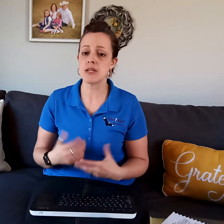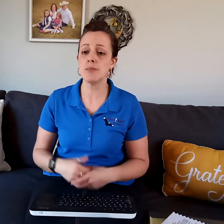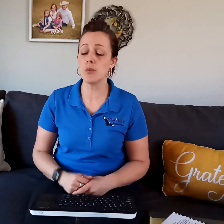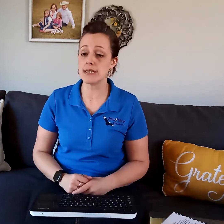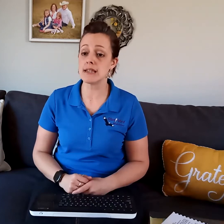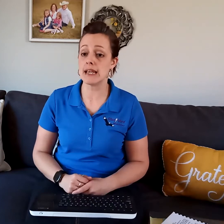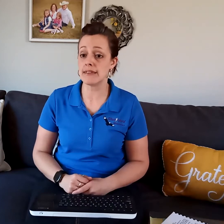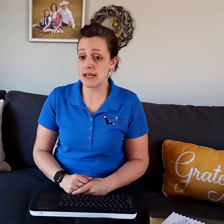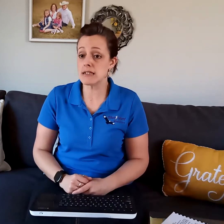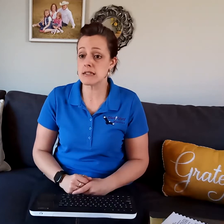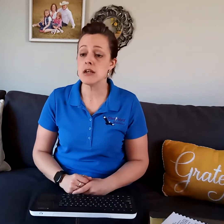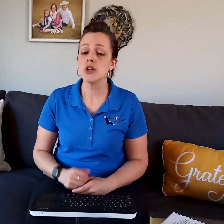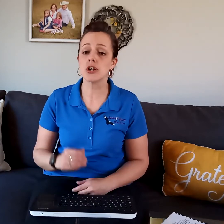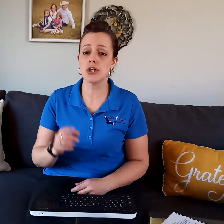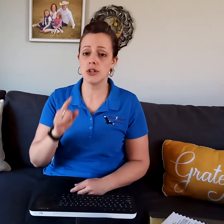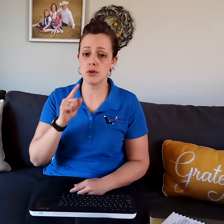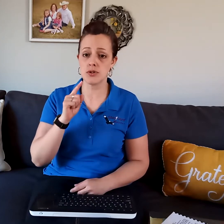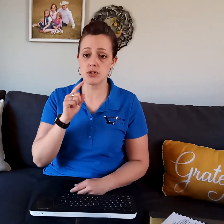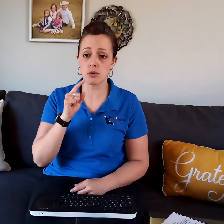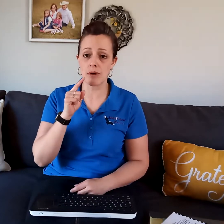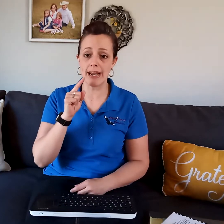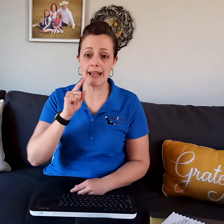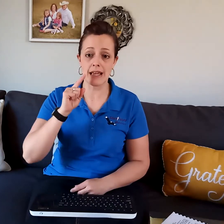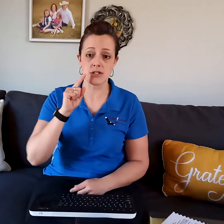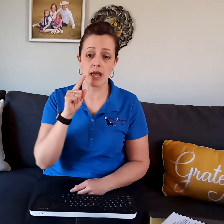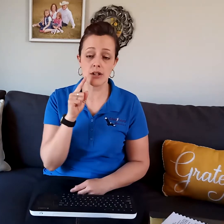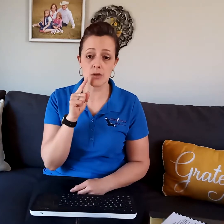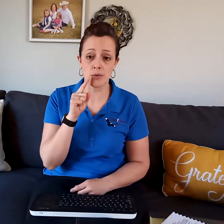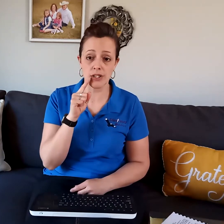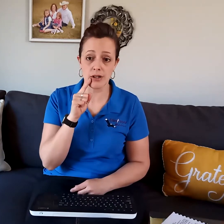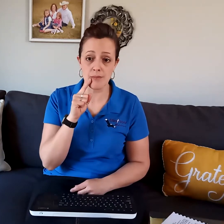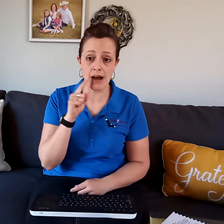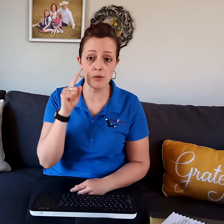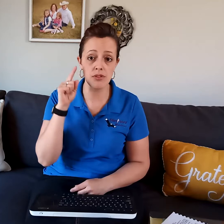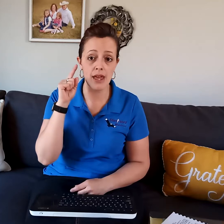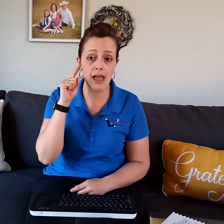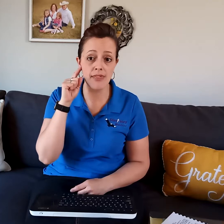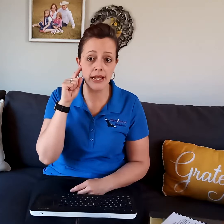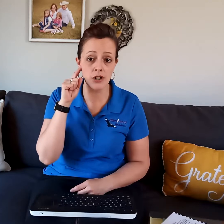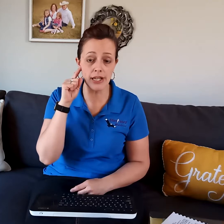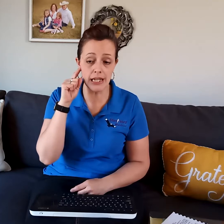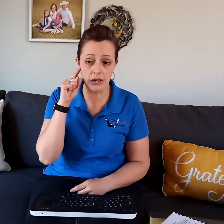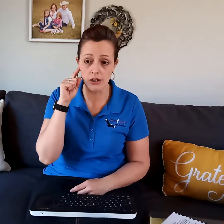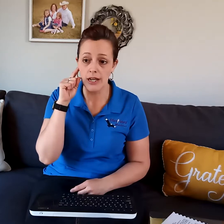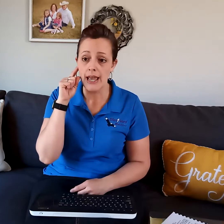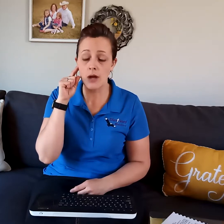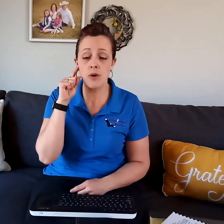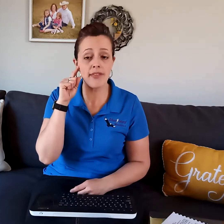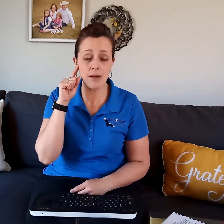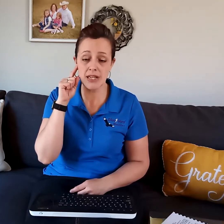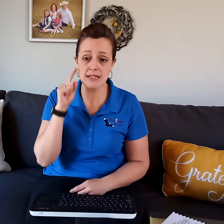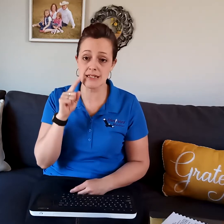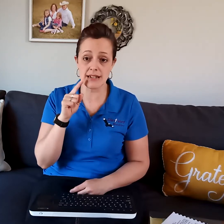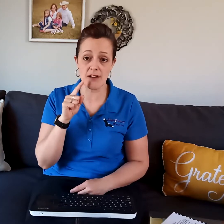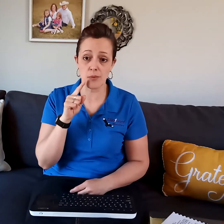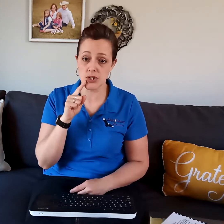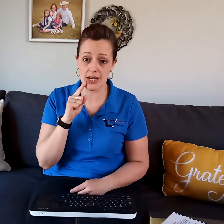simple ones like this, you're going to use your right hand and you're going to point to your mouth and then your ear. And what that means is the deaf person